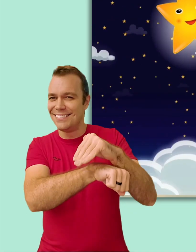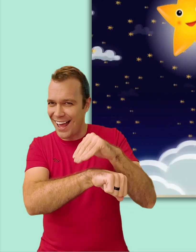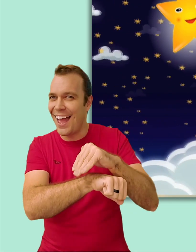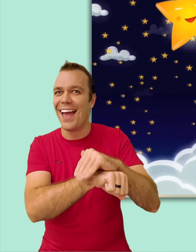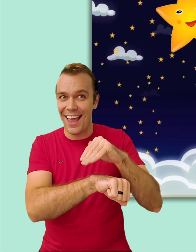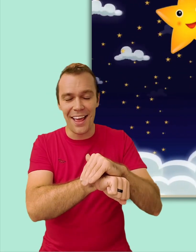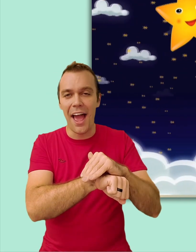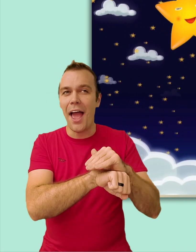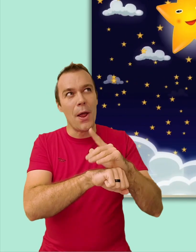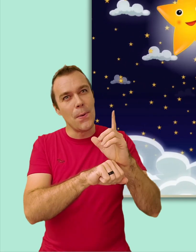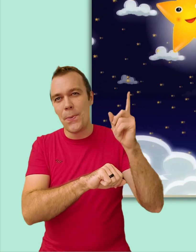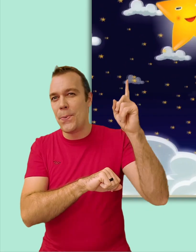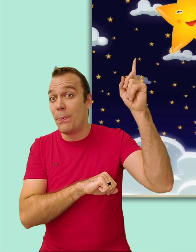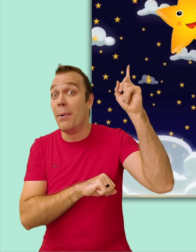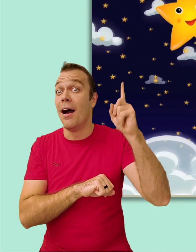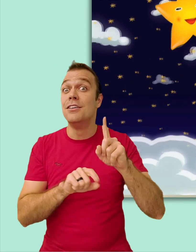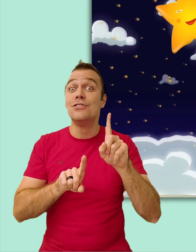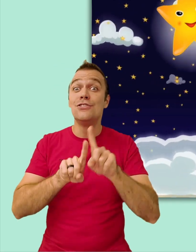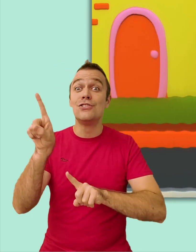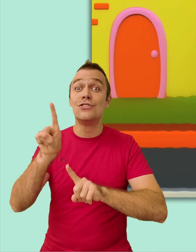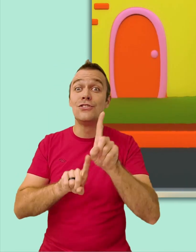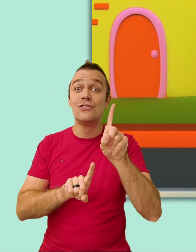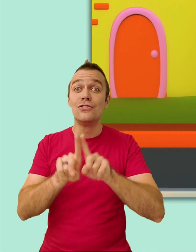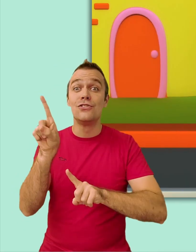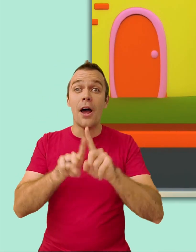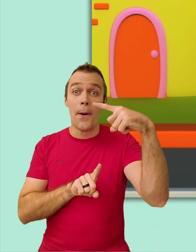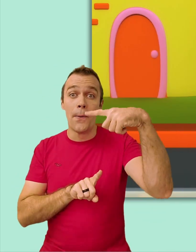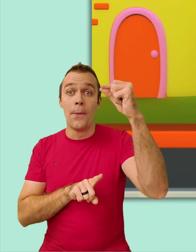night, so very high. Mr.